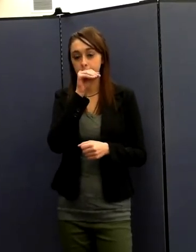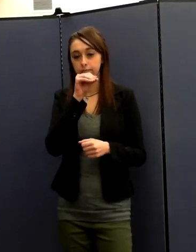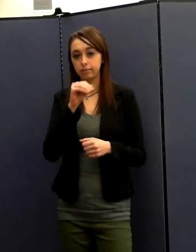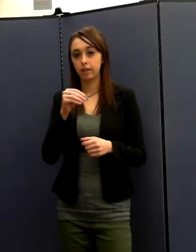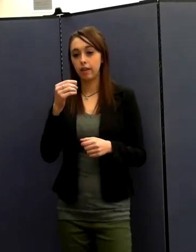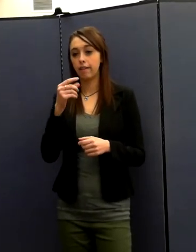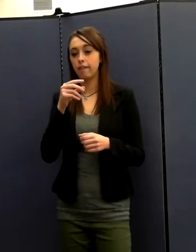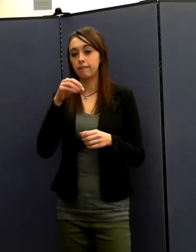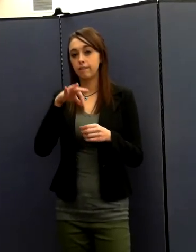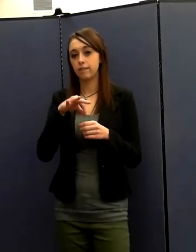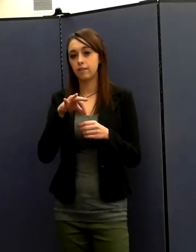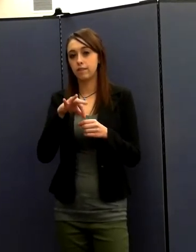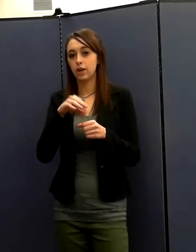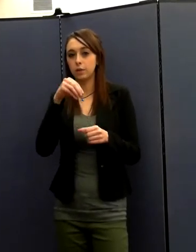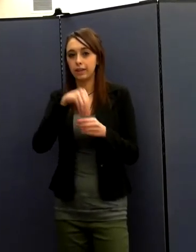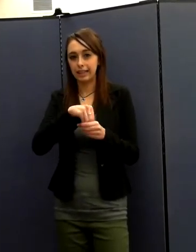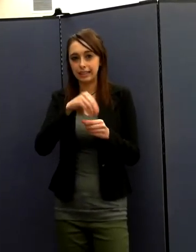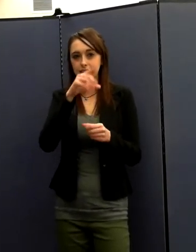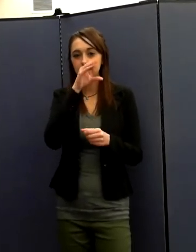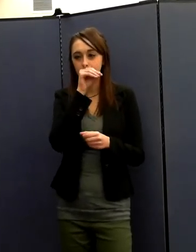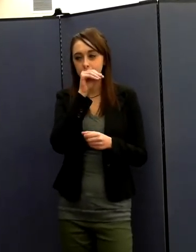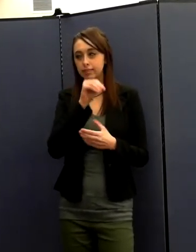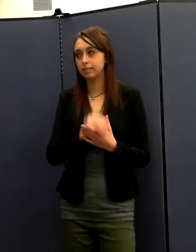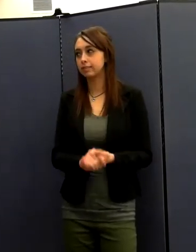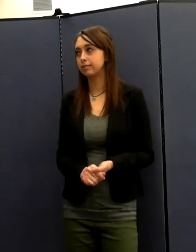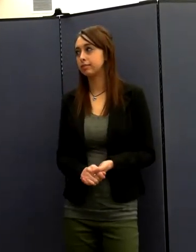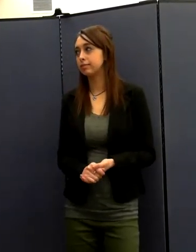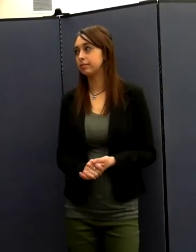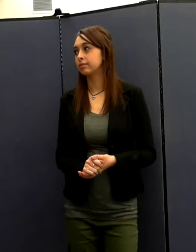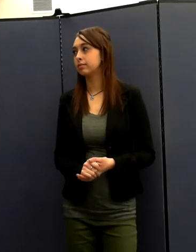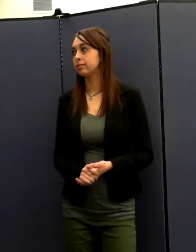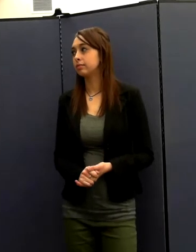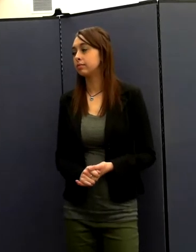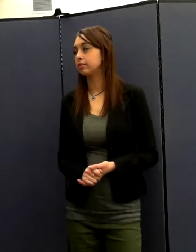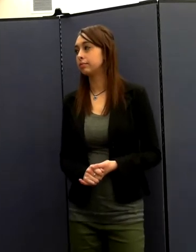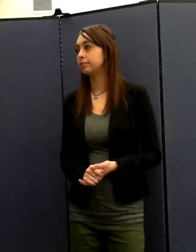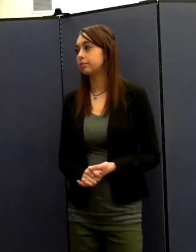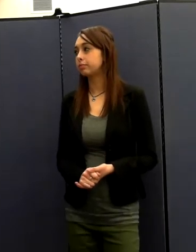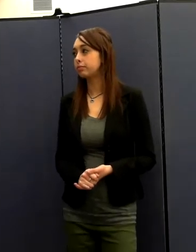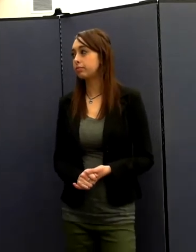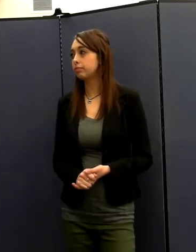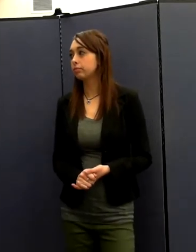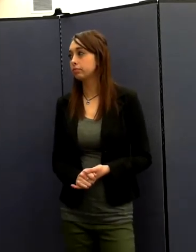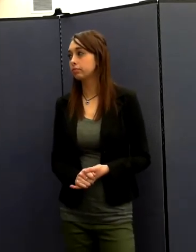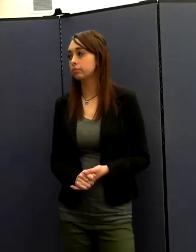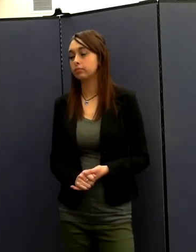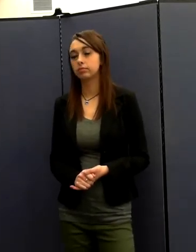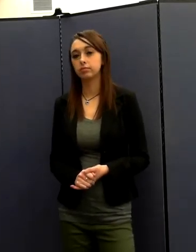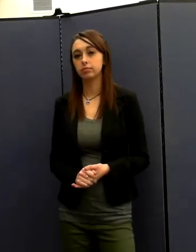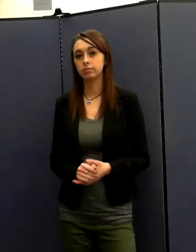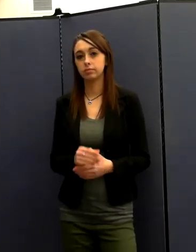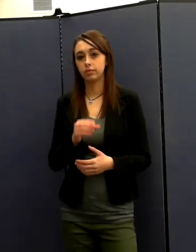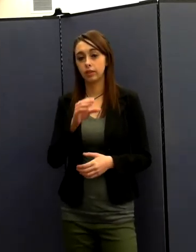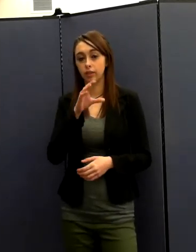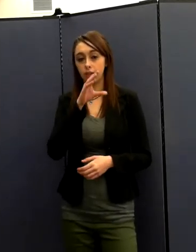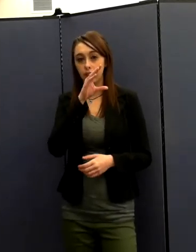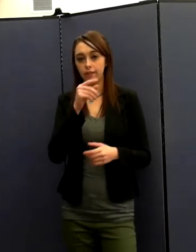Duck. Let's say to vote vote, don't even charge.